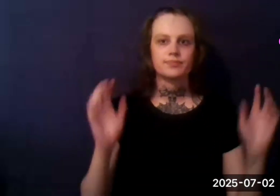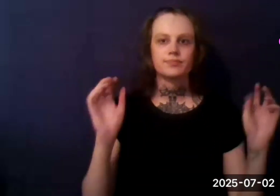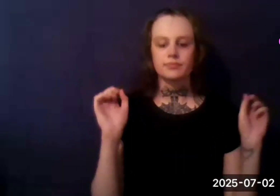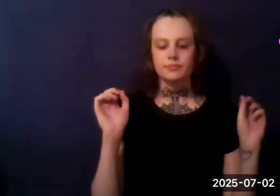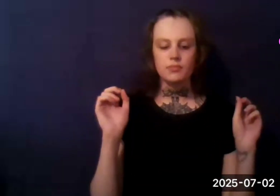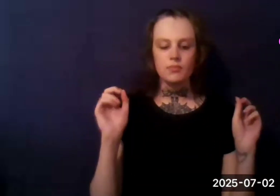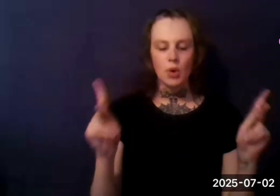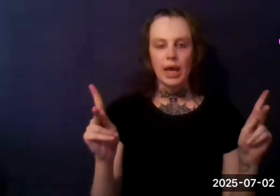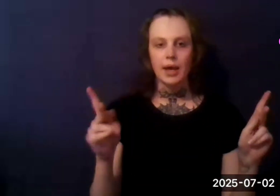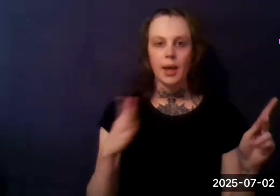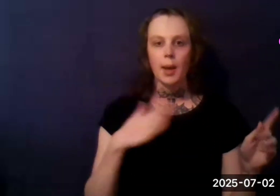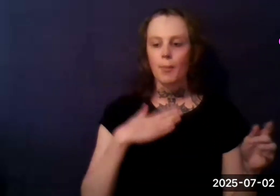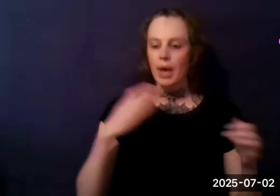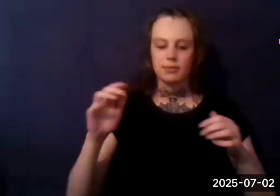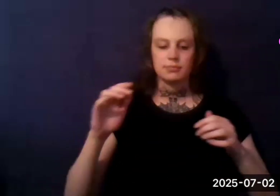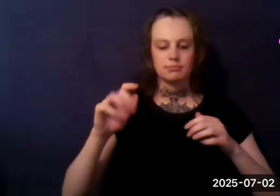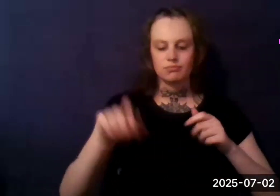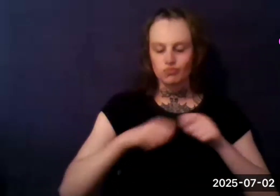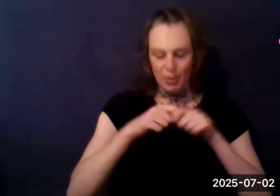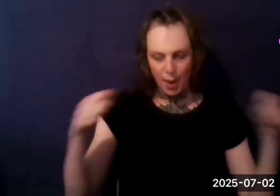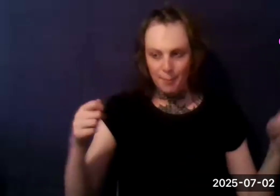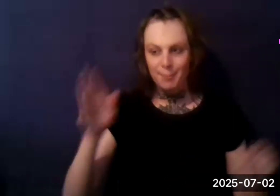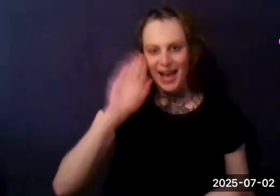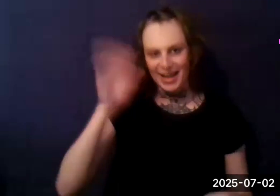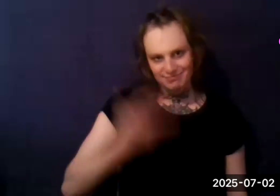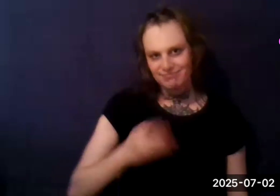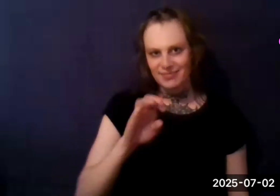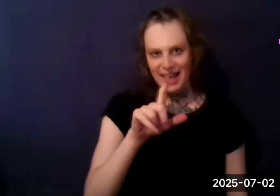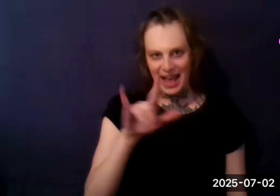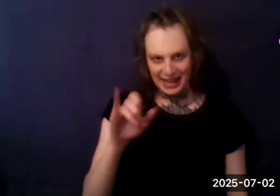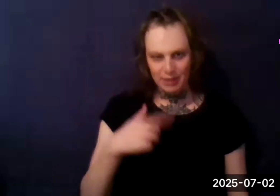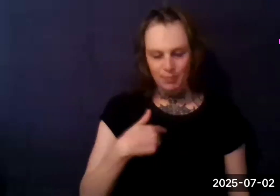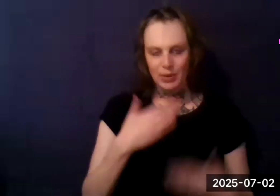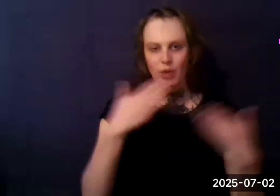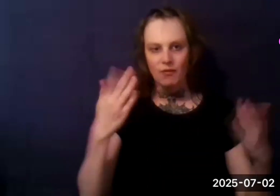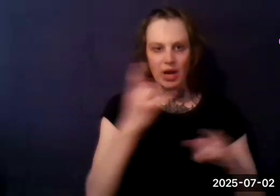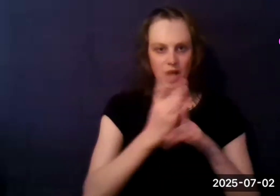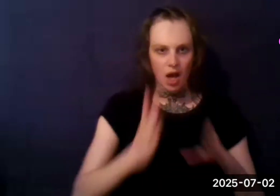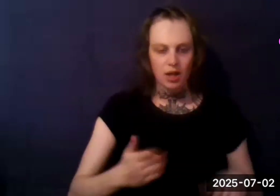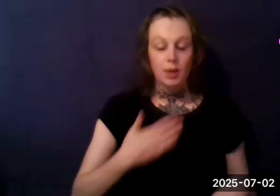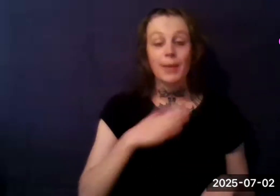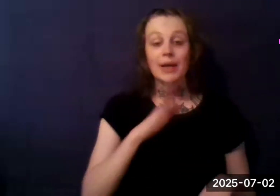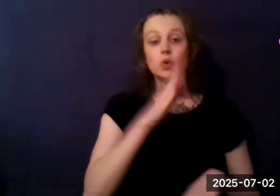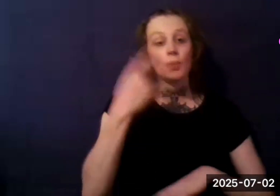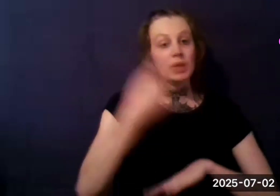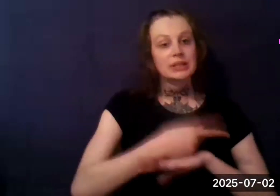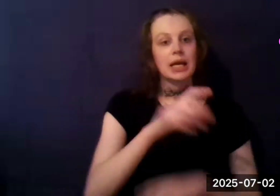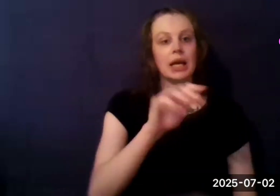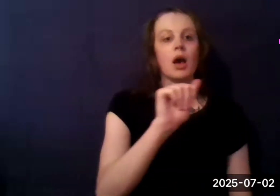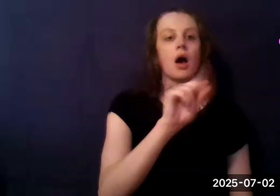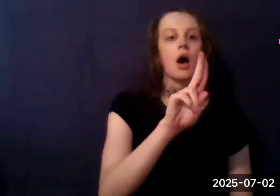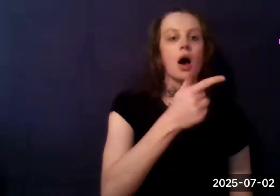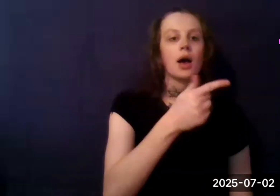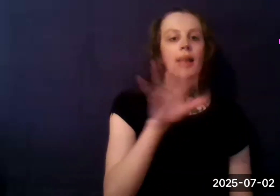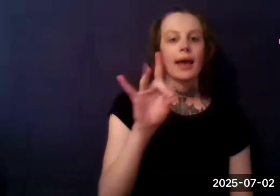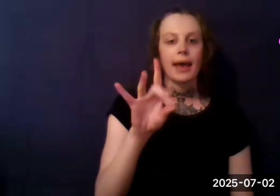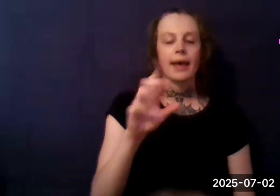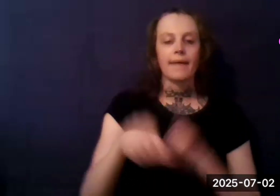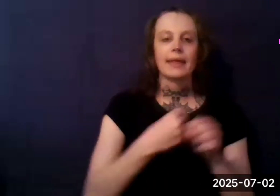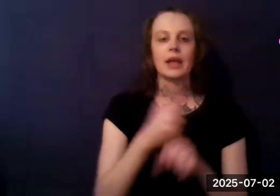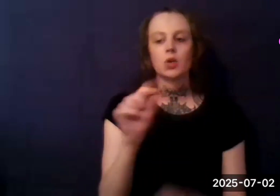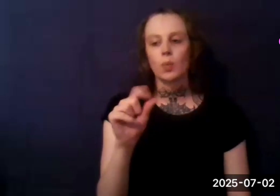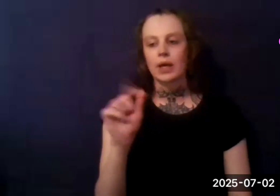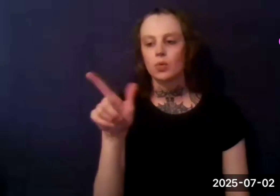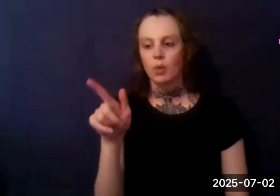again, hi, I'm Ellie. I'm grateful alcoholic. My sobriety date is August 8th of 2021. I have a sponsor. I've sponsored